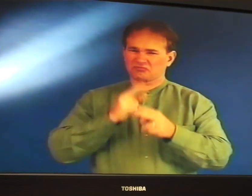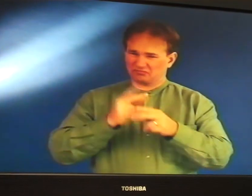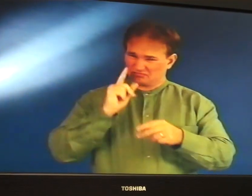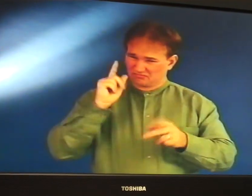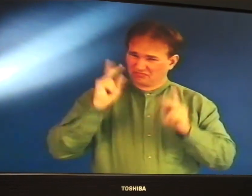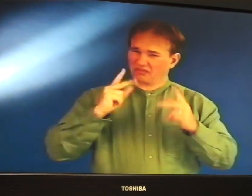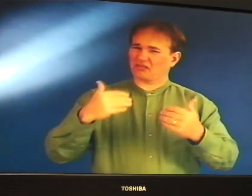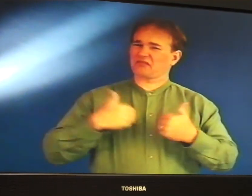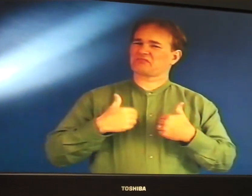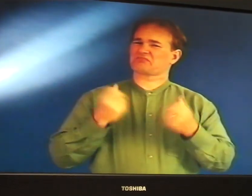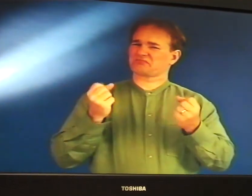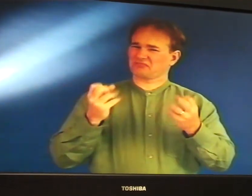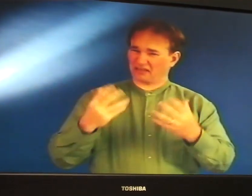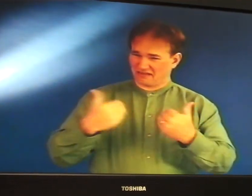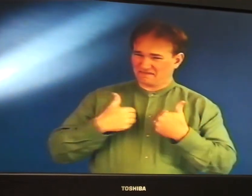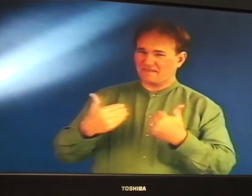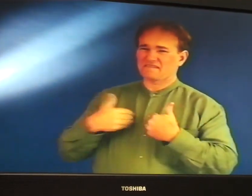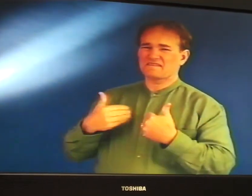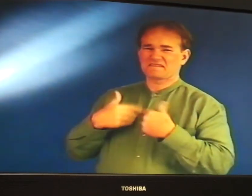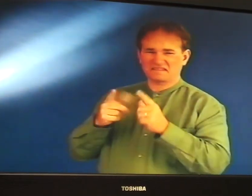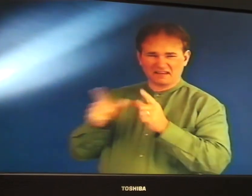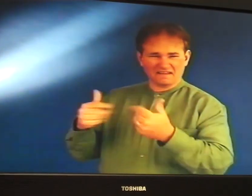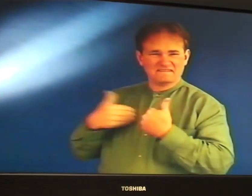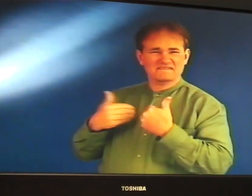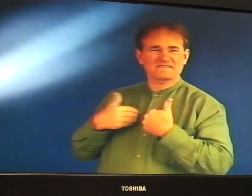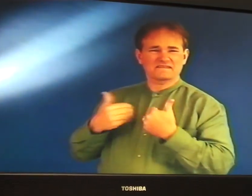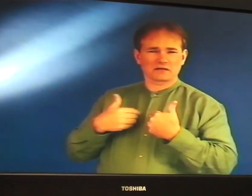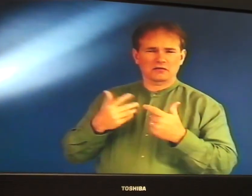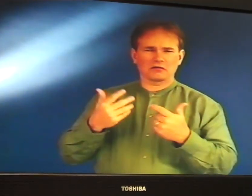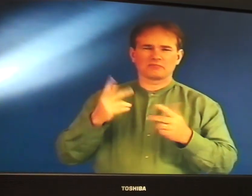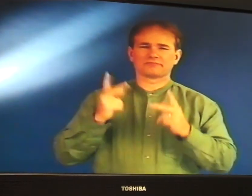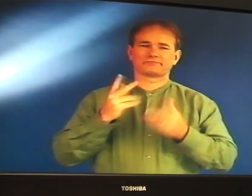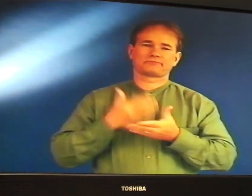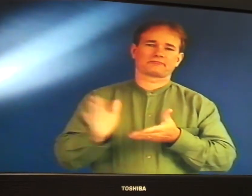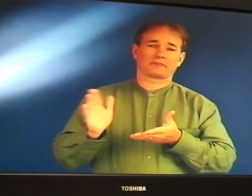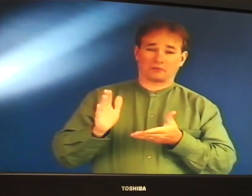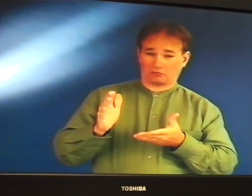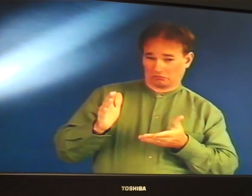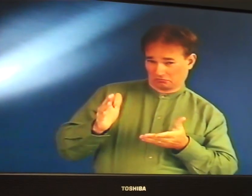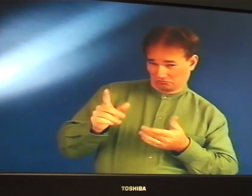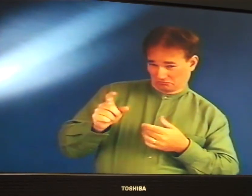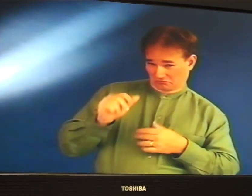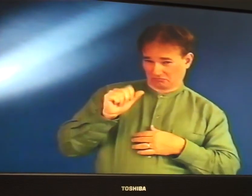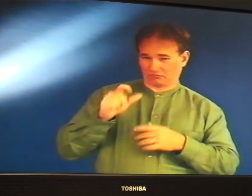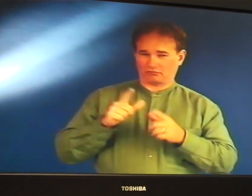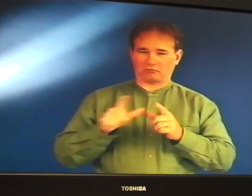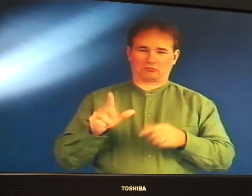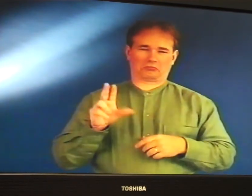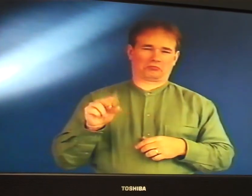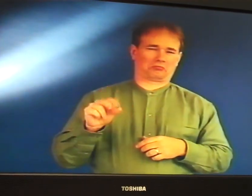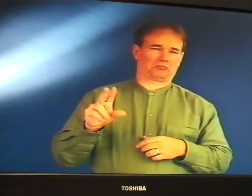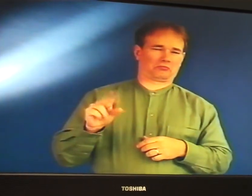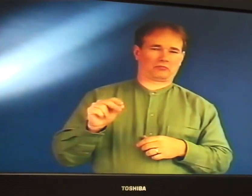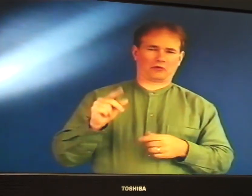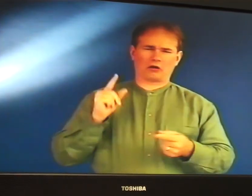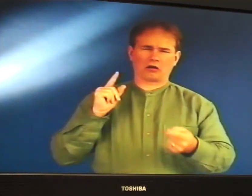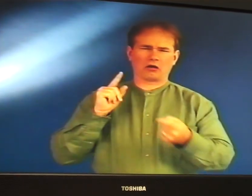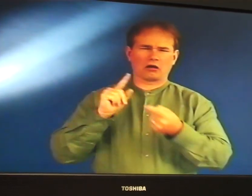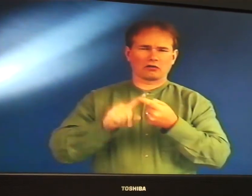sure about deaf people and signing and having sign language. Some people actually just pushed it off, and some